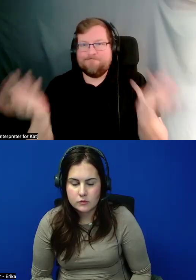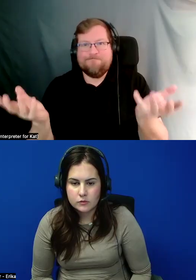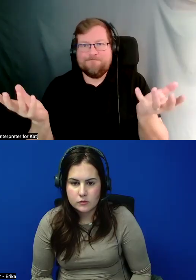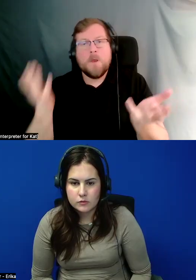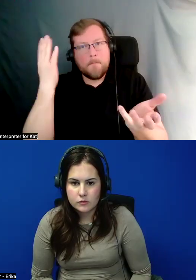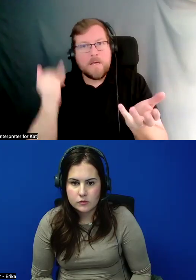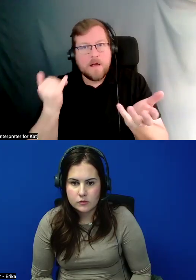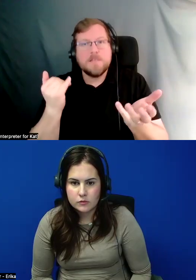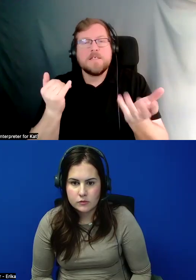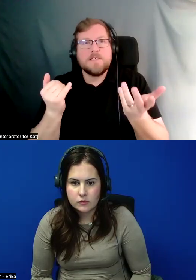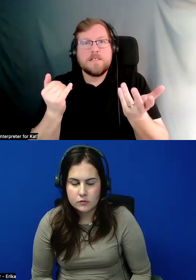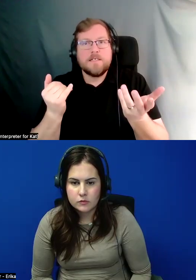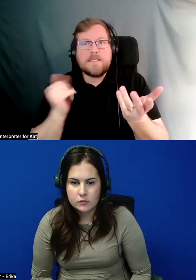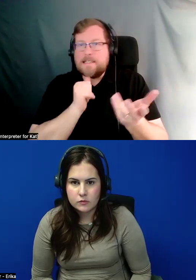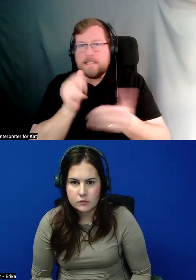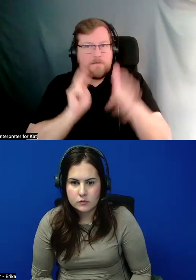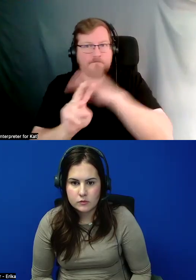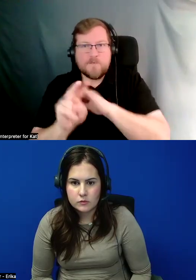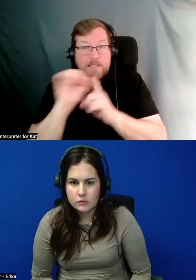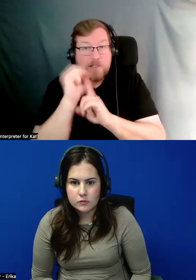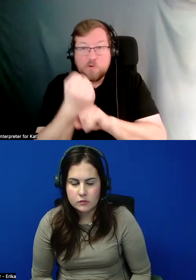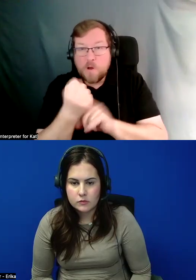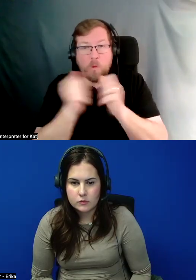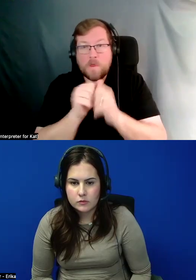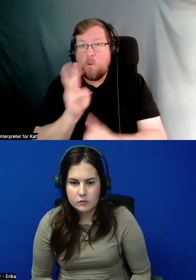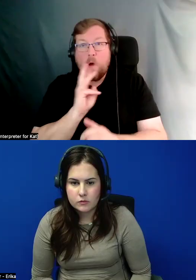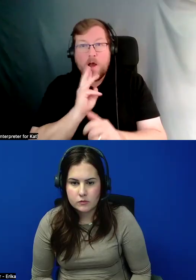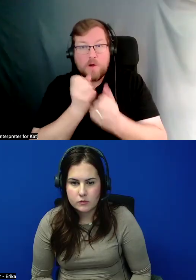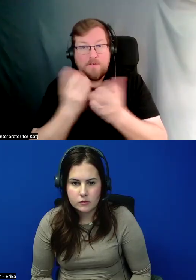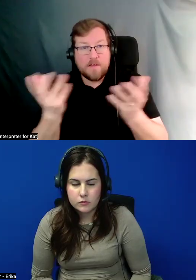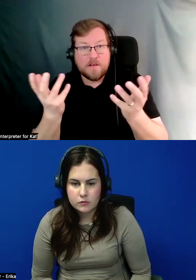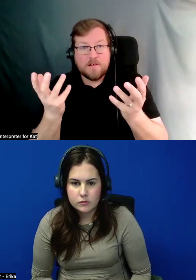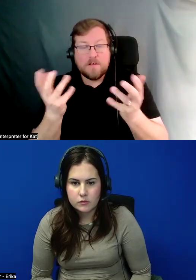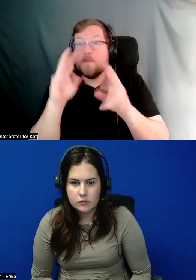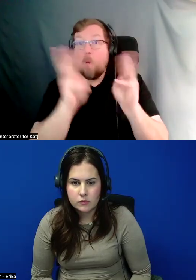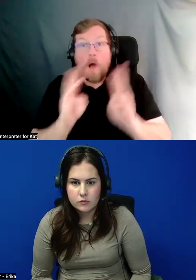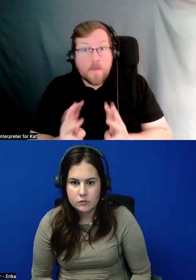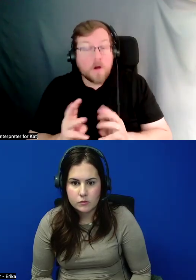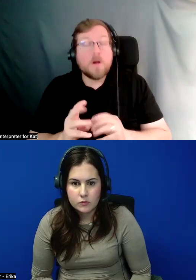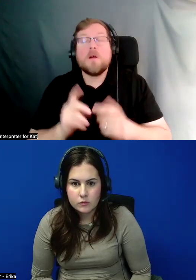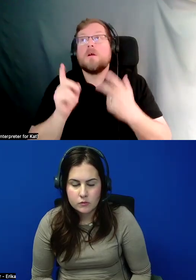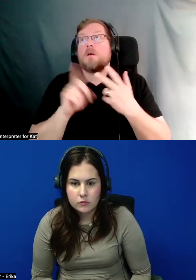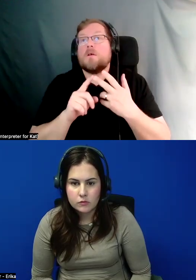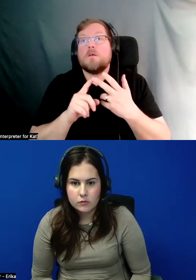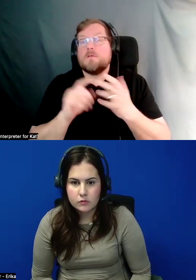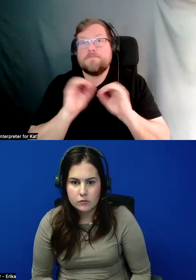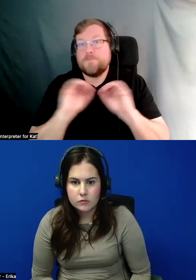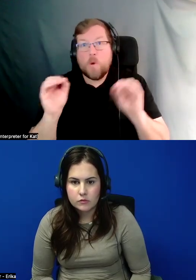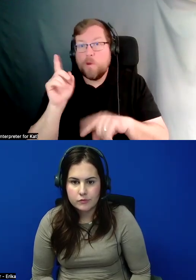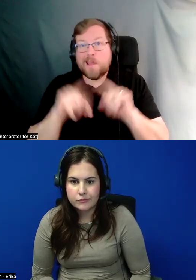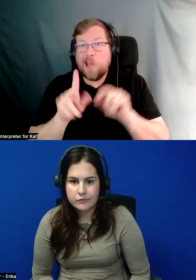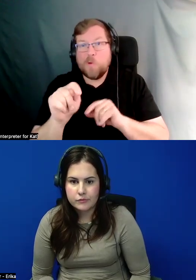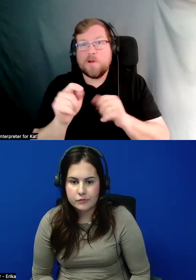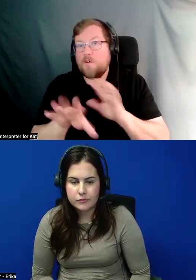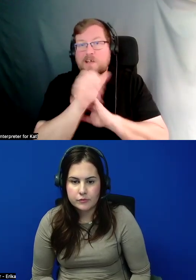to unforeseen circumstances with the water, or nah, just can't do it. We'll find a